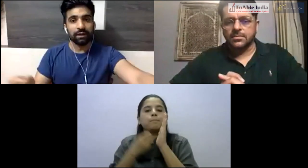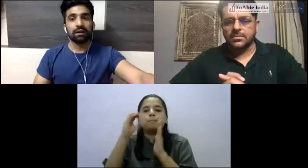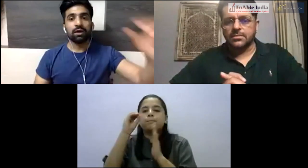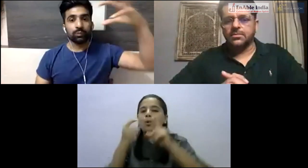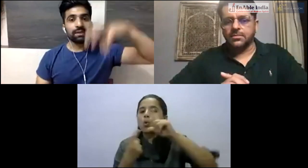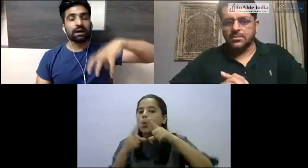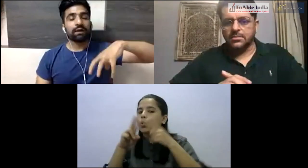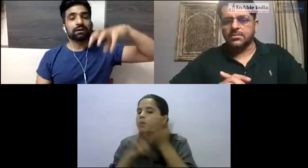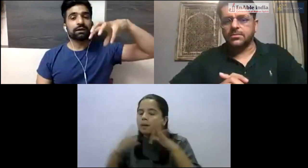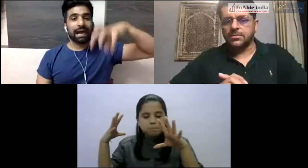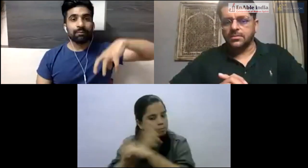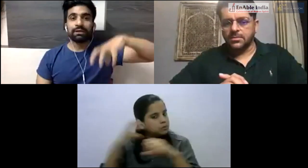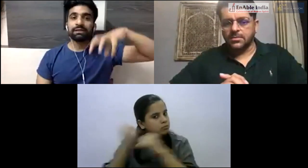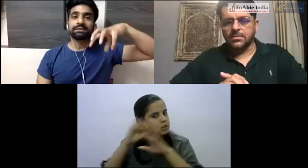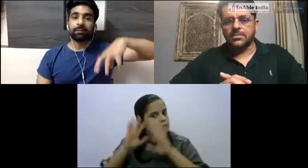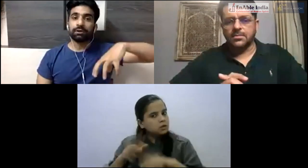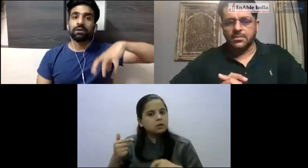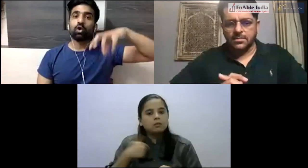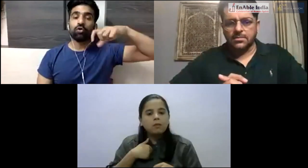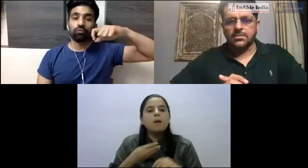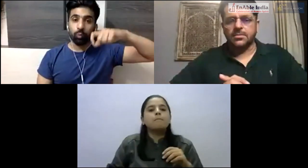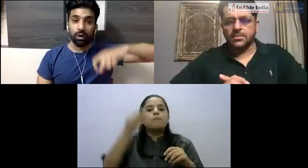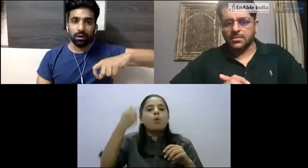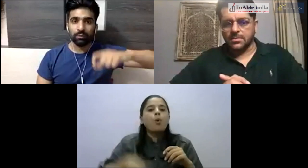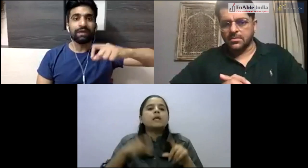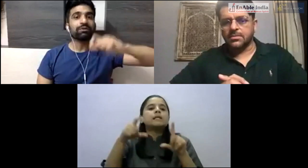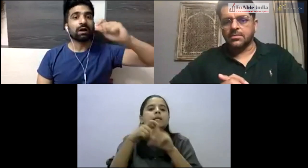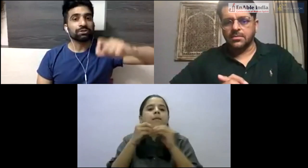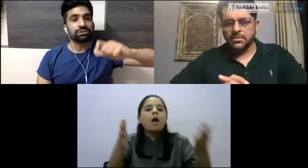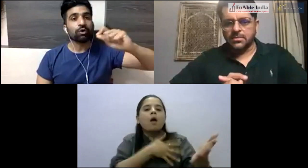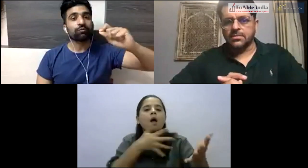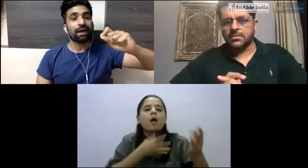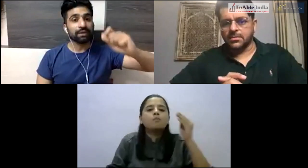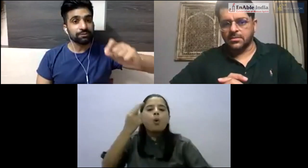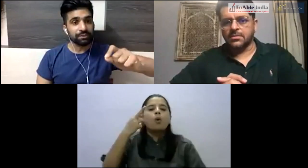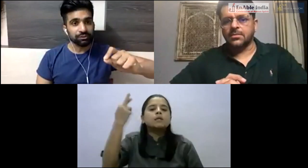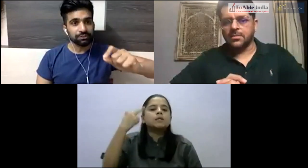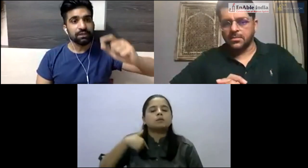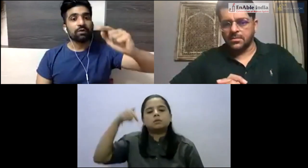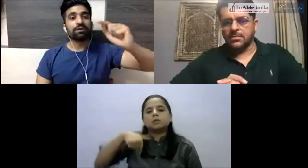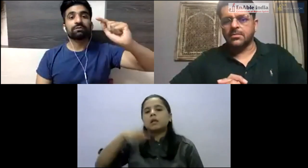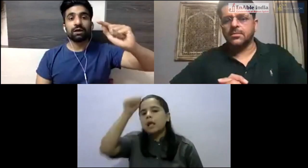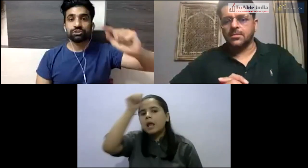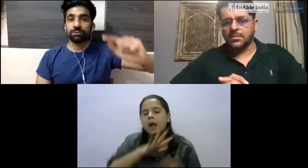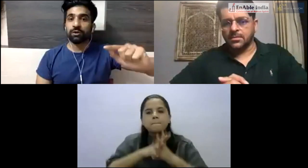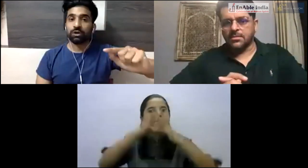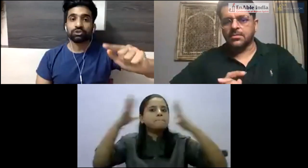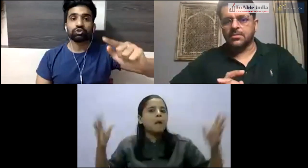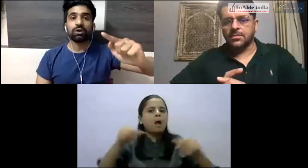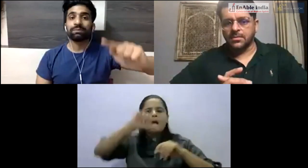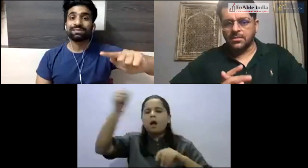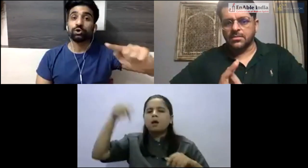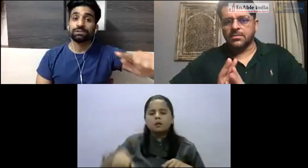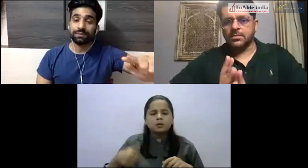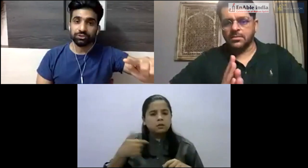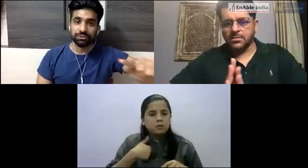diet, we are the diabetes capital of world. We have the largest amount of diabetes patients. We have the largest amount of cholesterol